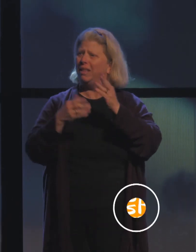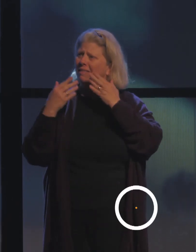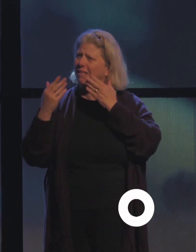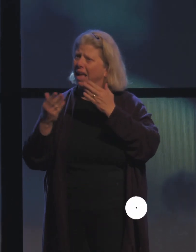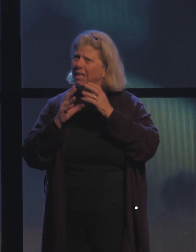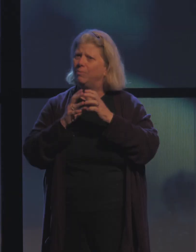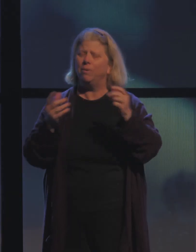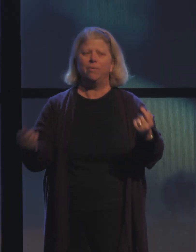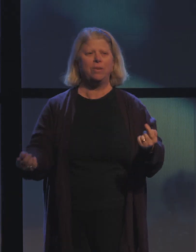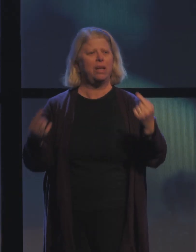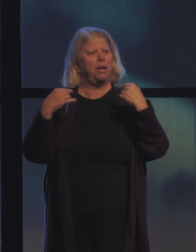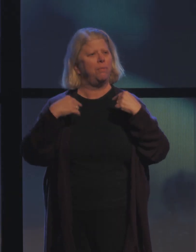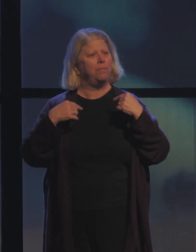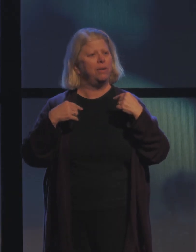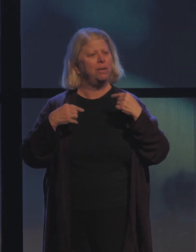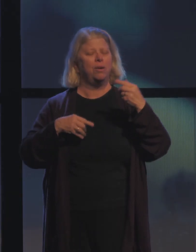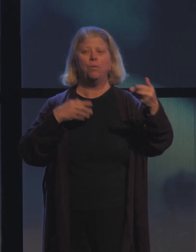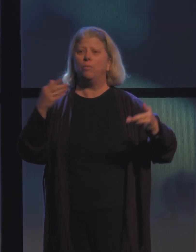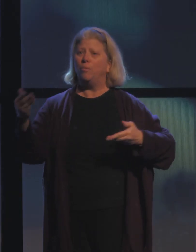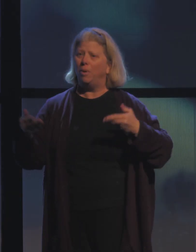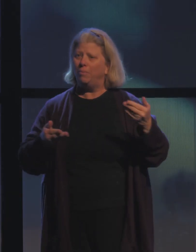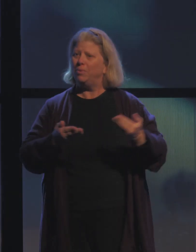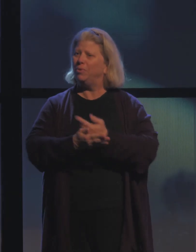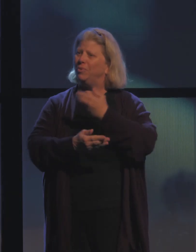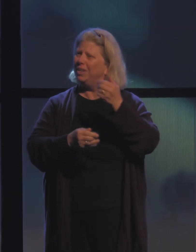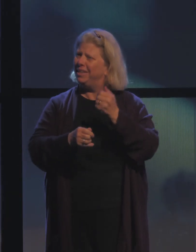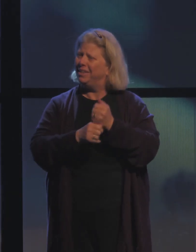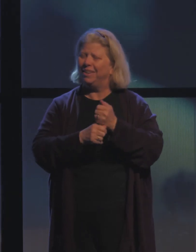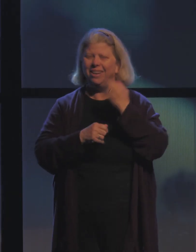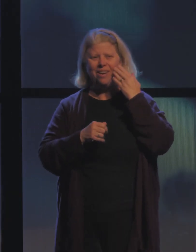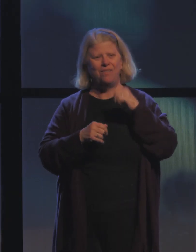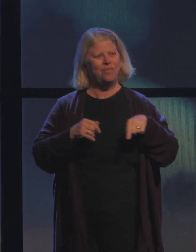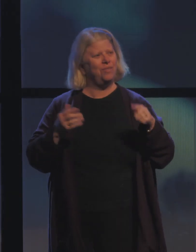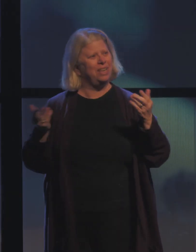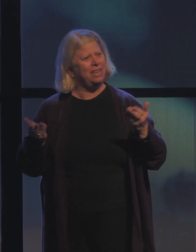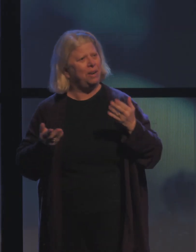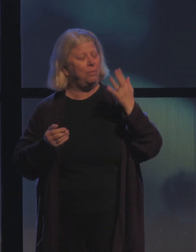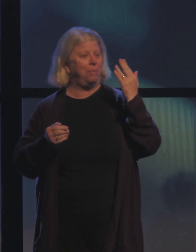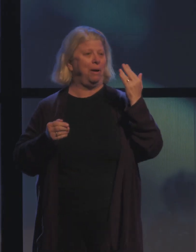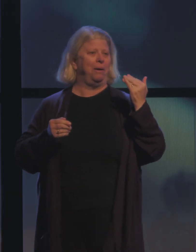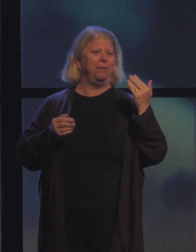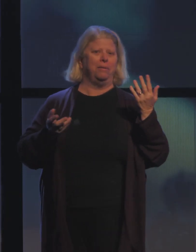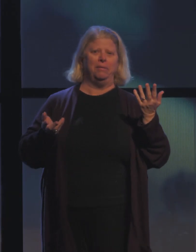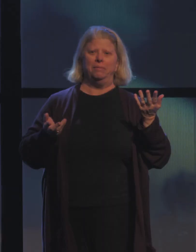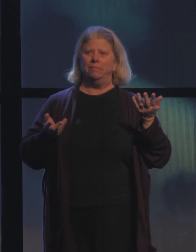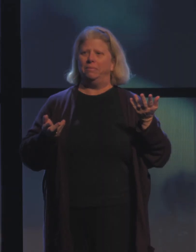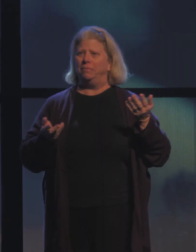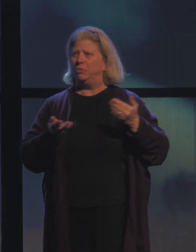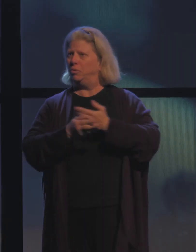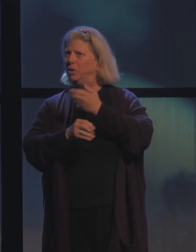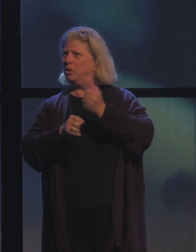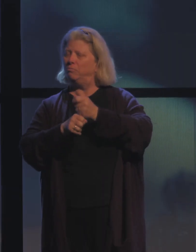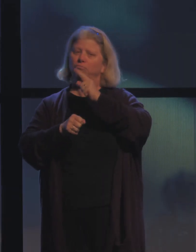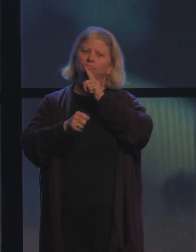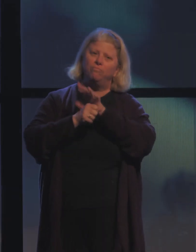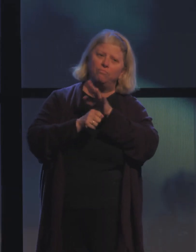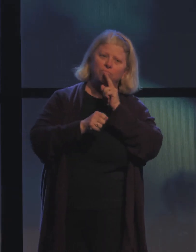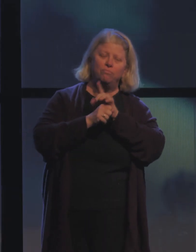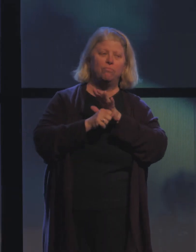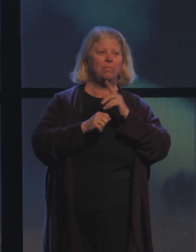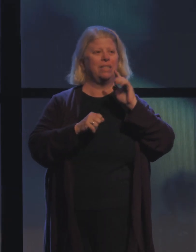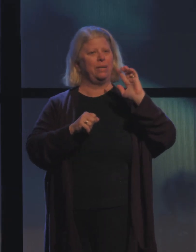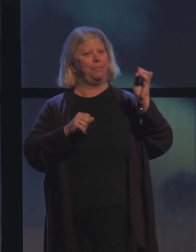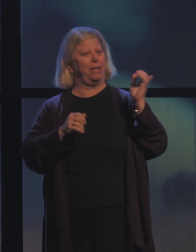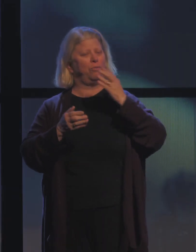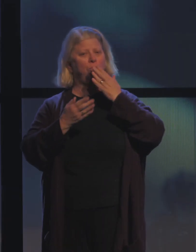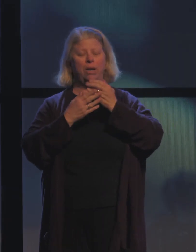for coming and welcoming in this new year. I don't know if you're here because of New Year's resolutions and it sounded like a